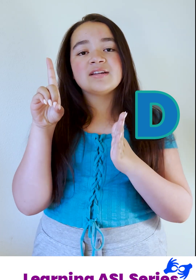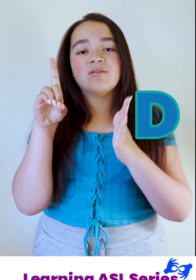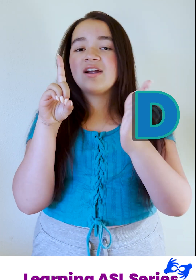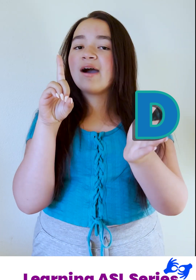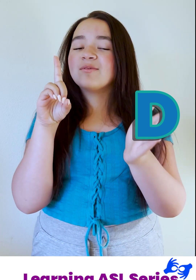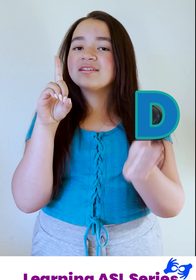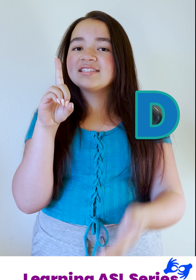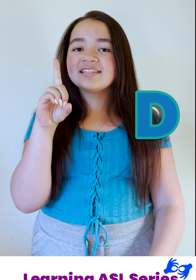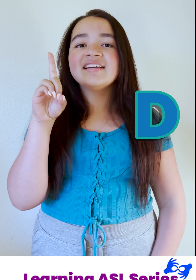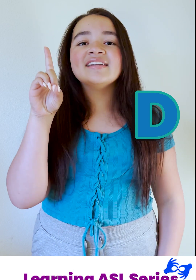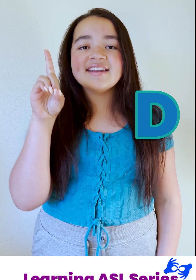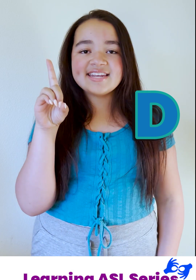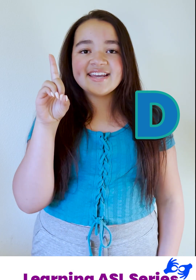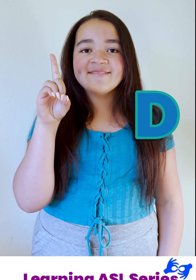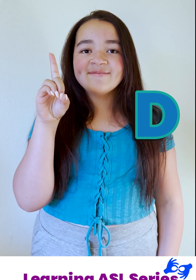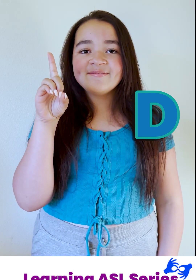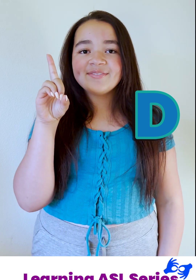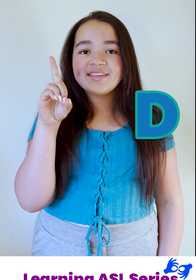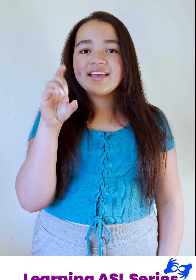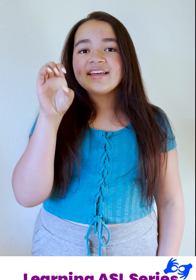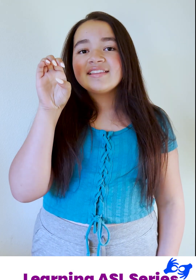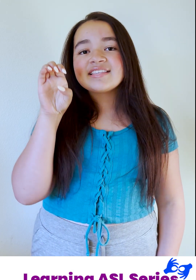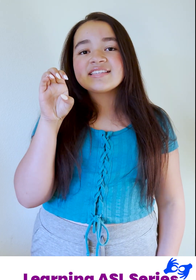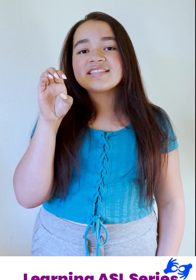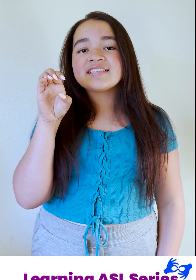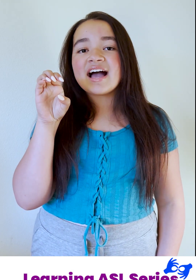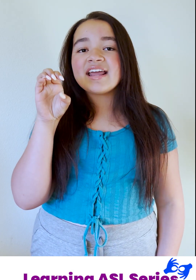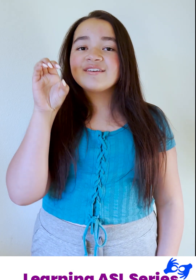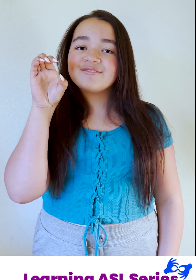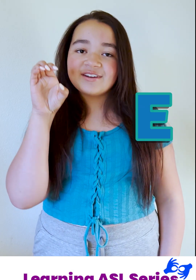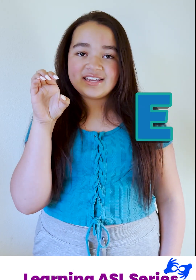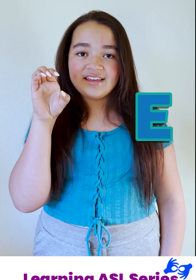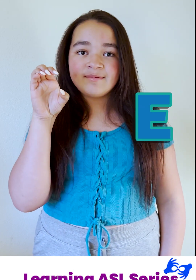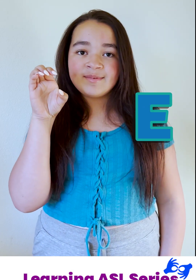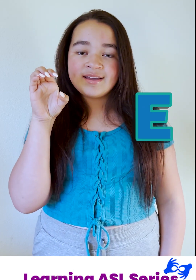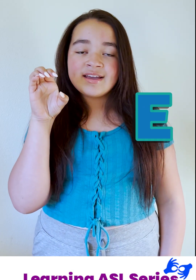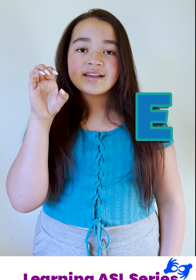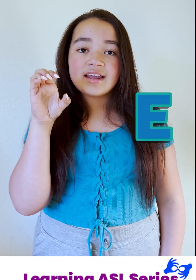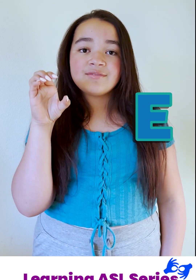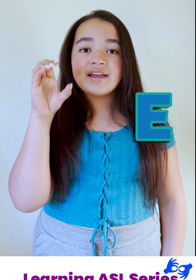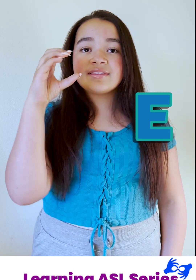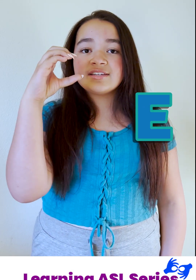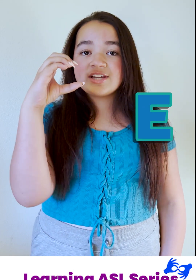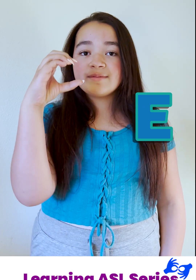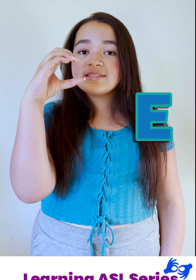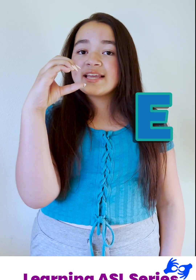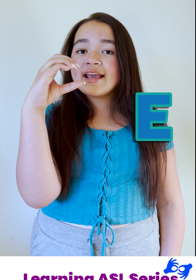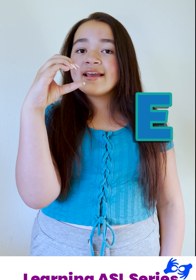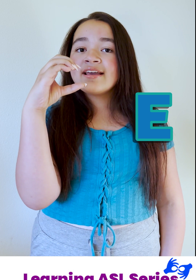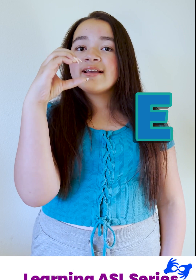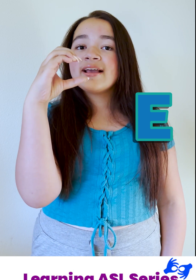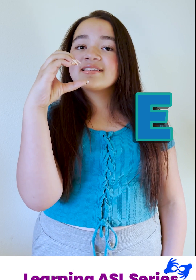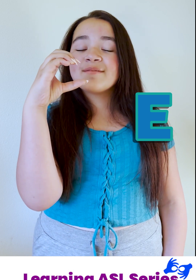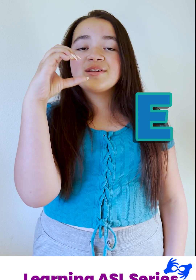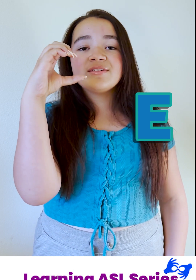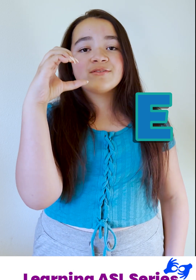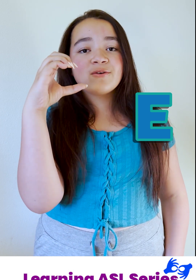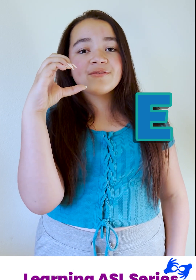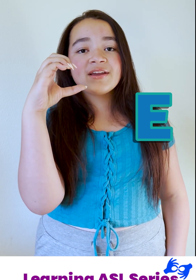or outwards. D. This is the sign for E. Kind of like the shape C, except your